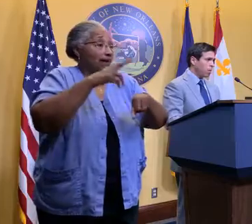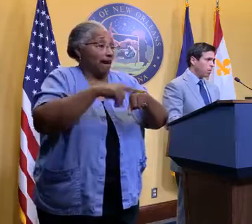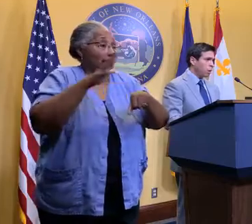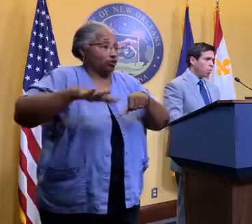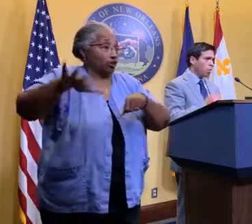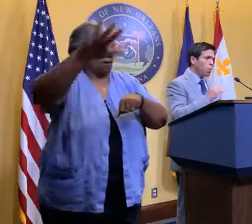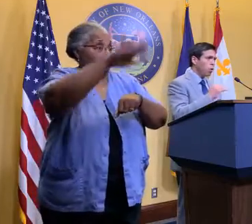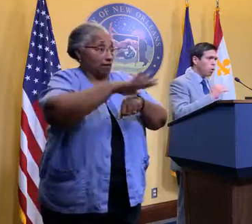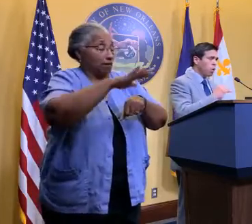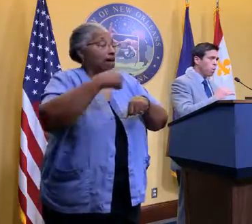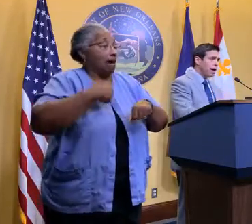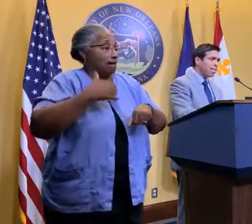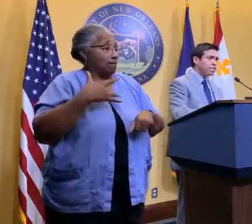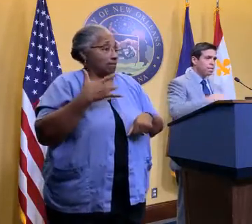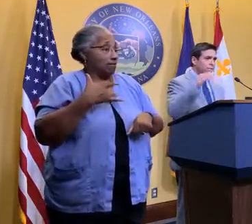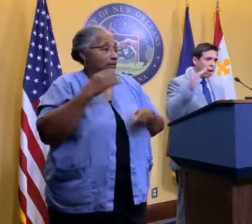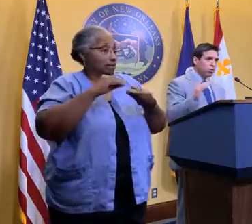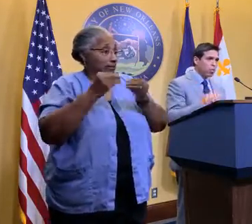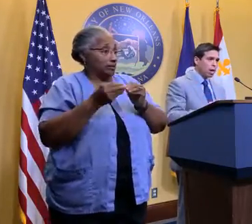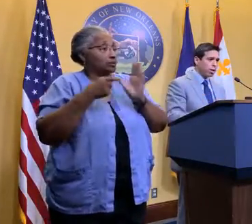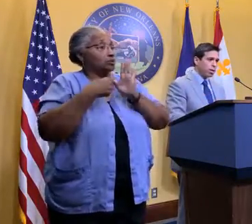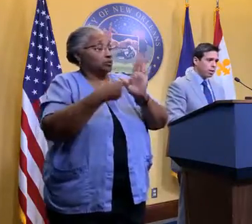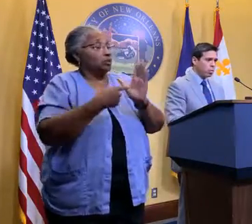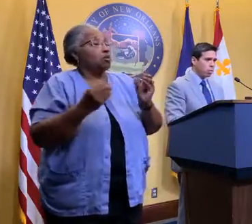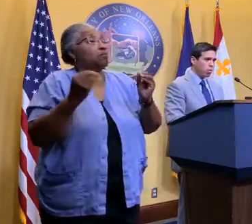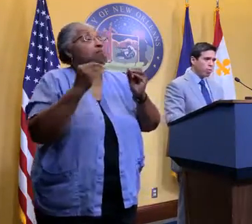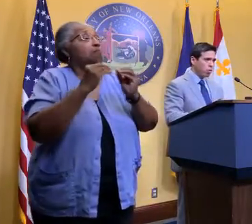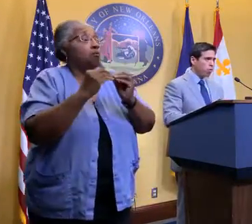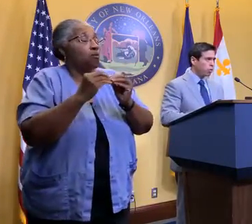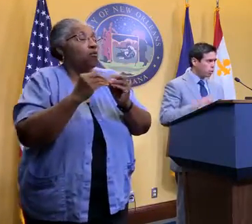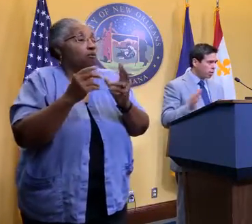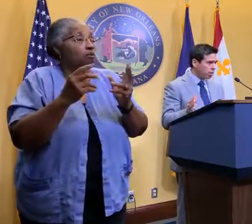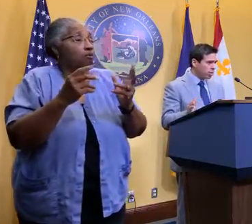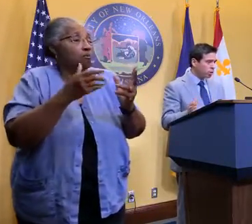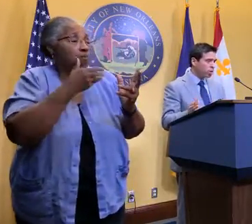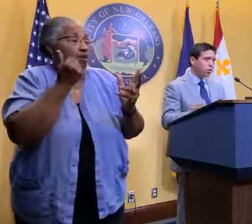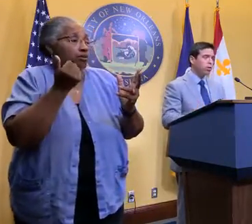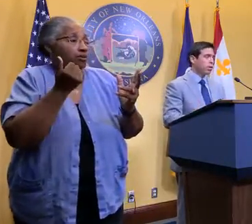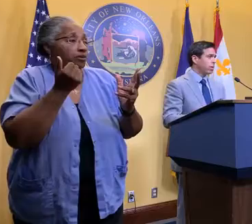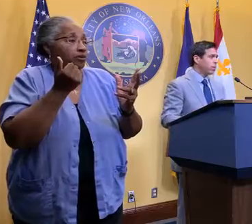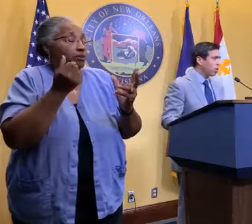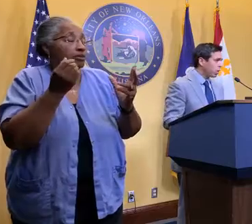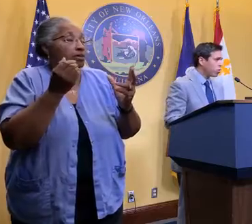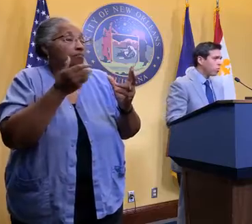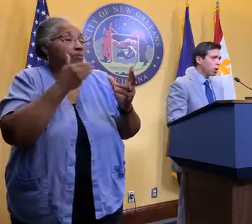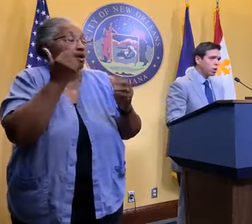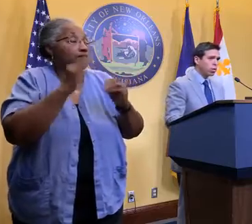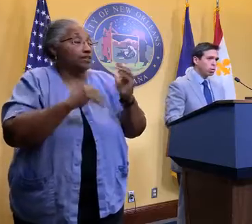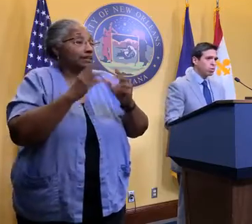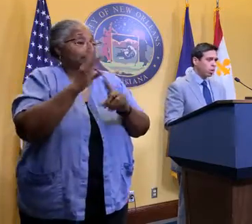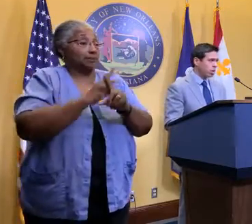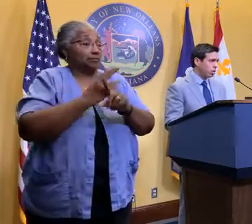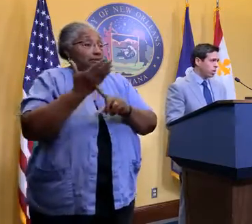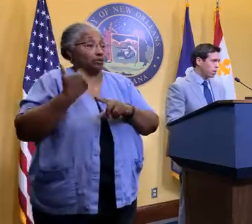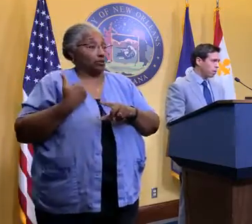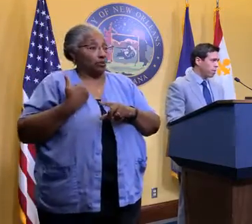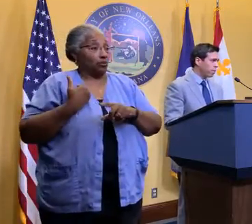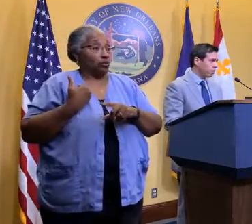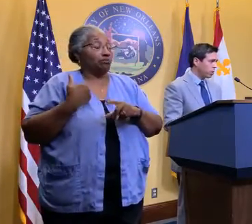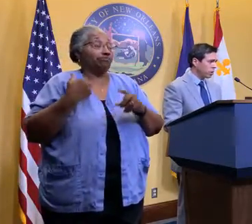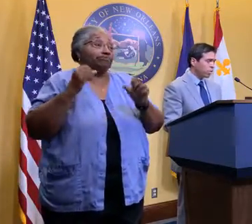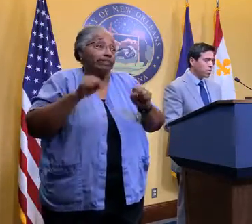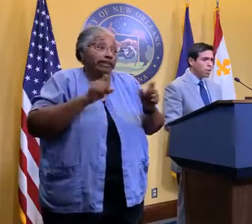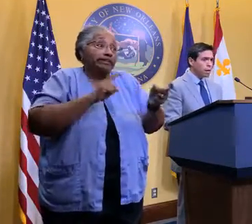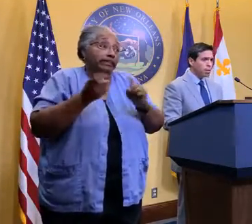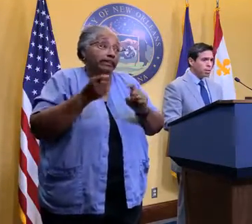showing more positive bounce back than what we first predicted 6 months ago, and that can change tomorrow, understanding the